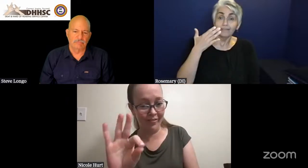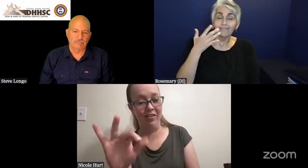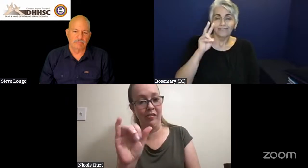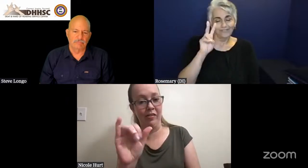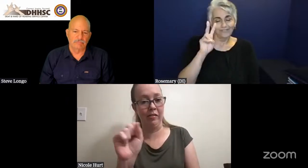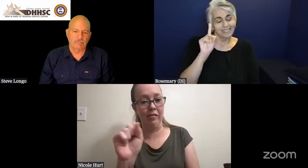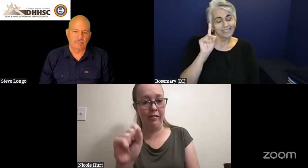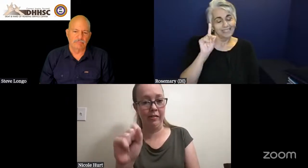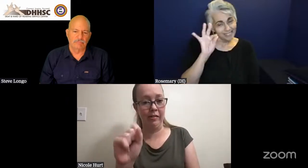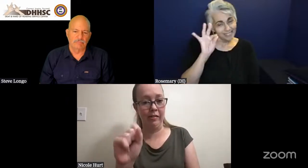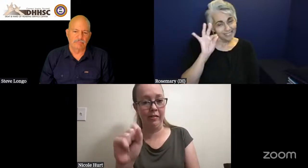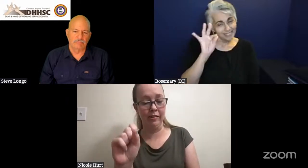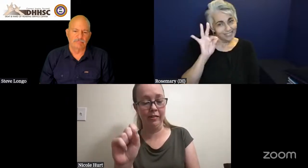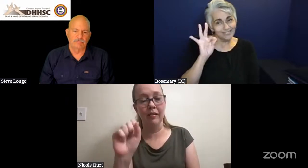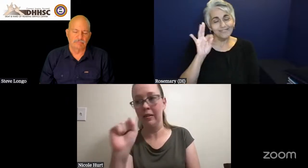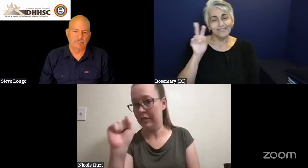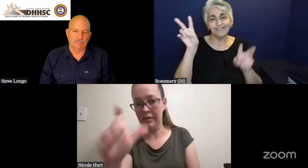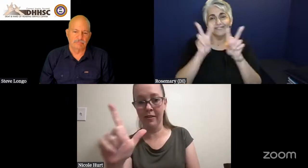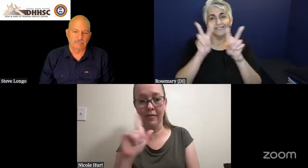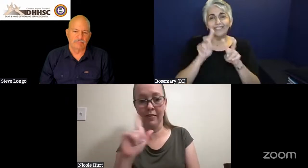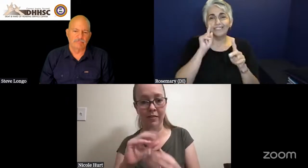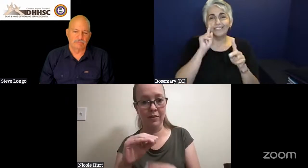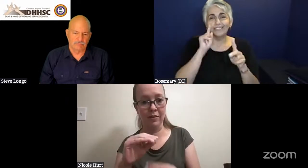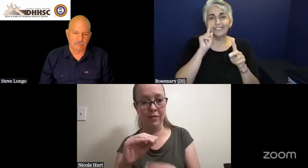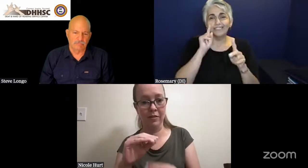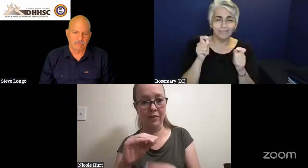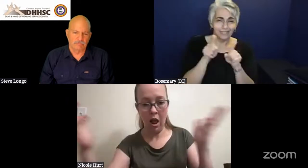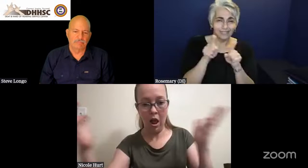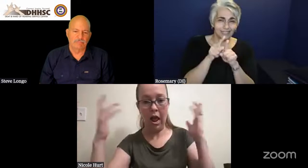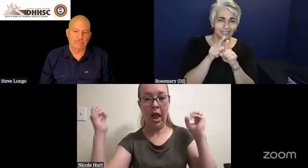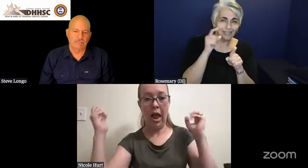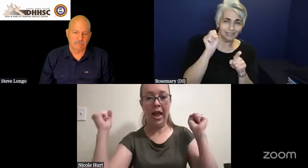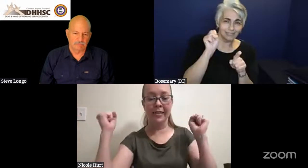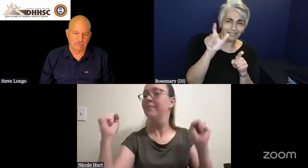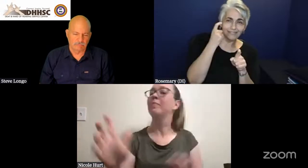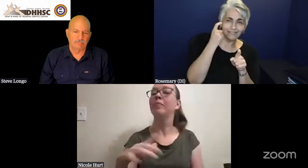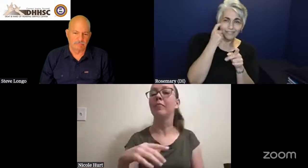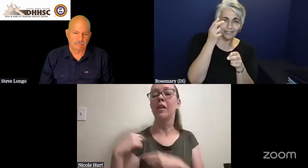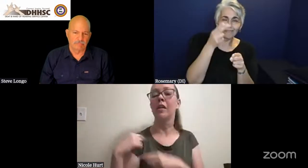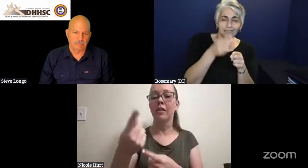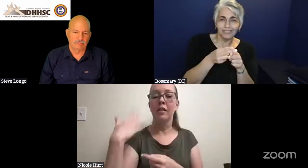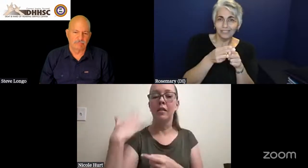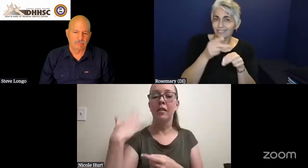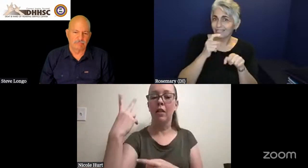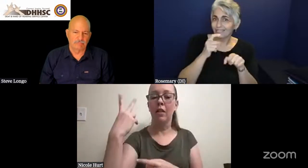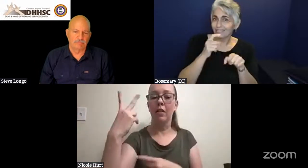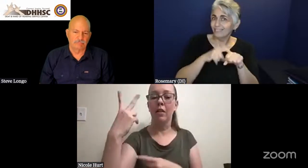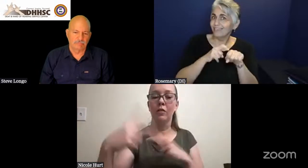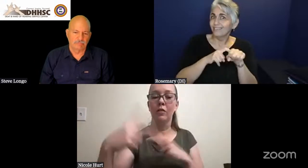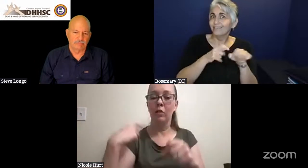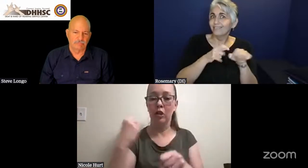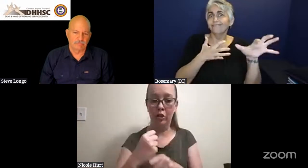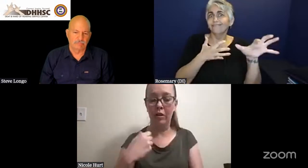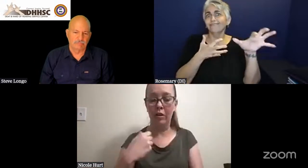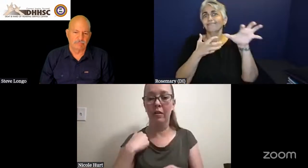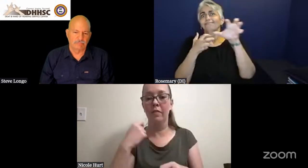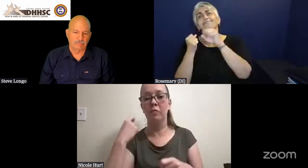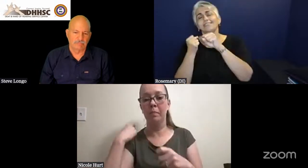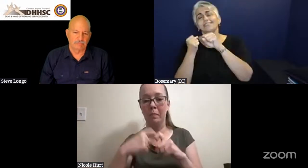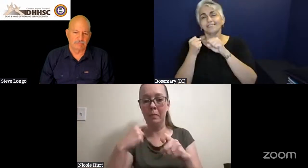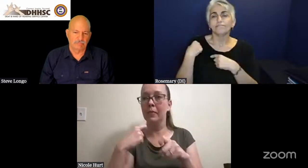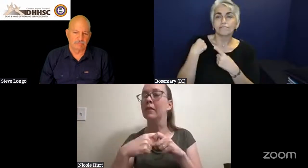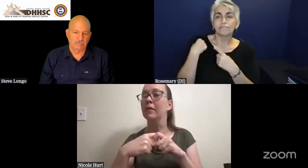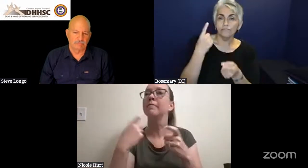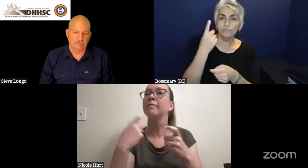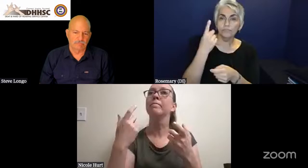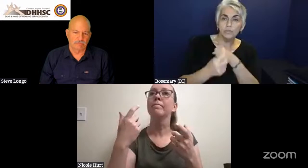We have an event coming very soon, the Valley Deaf Festival. And Steve mentioned that moments